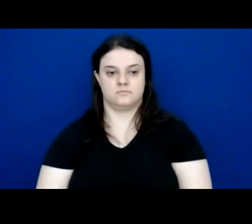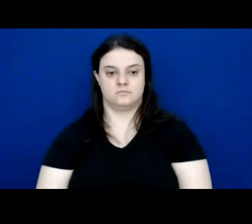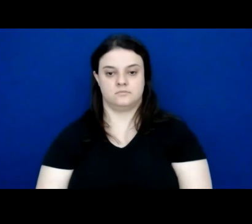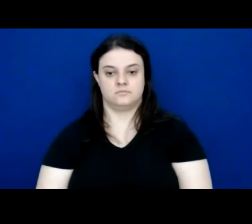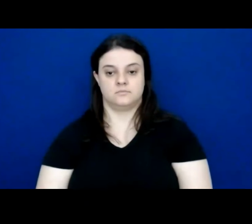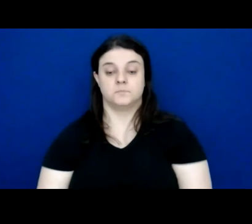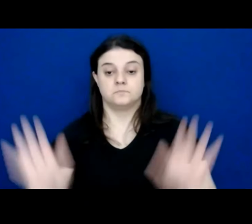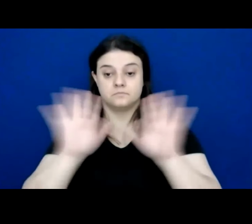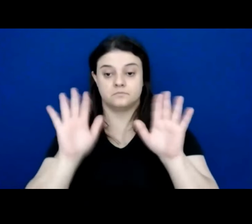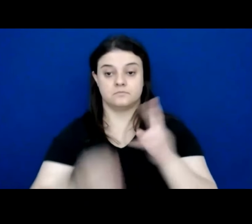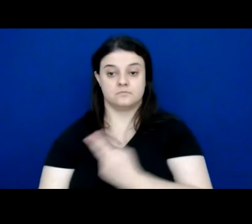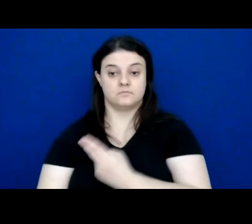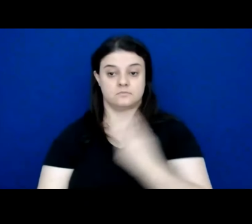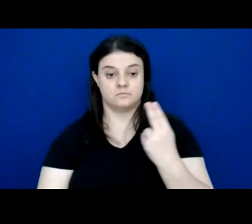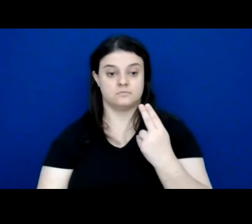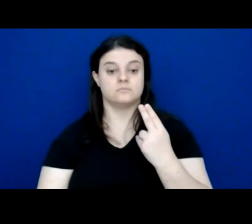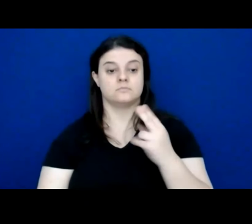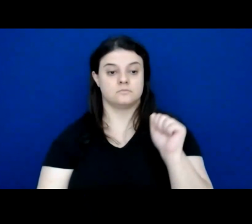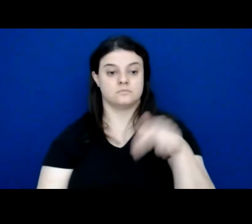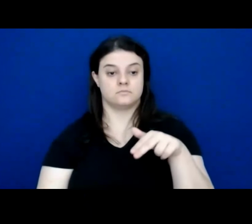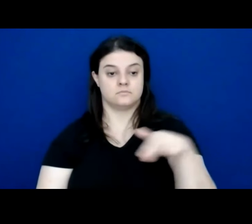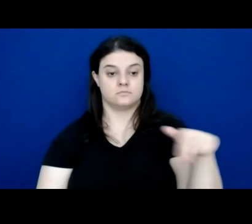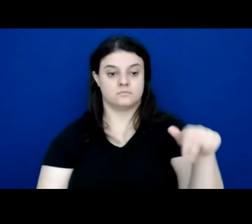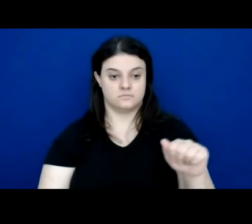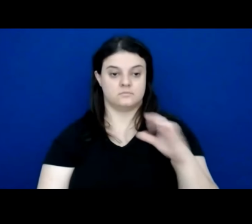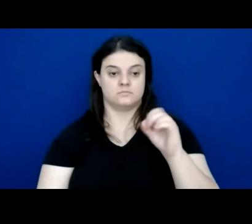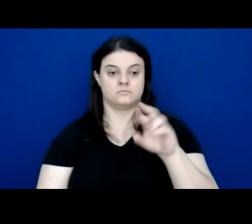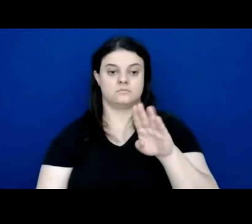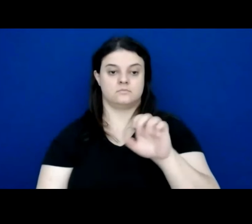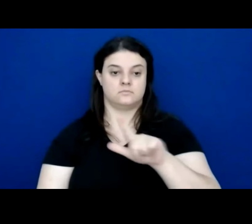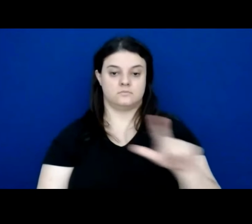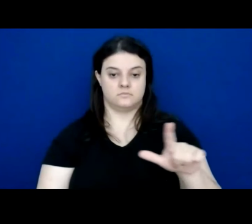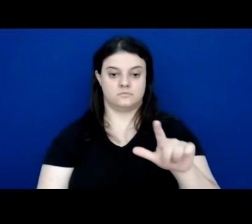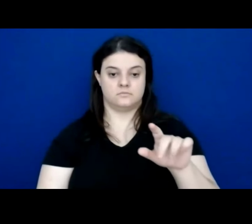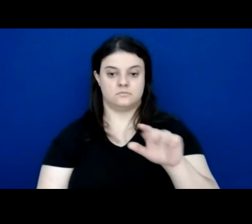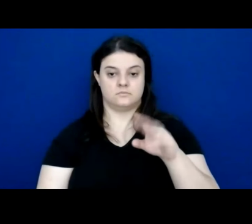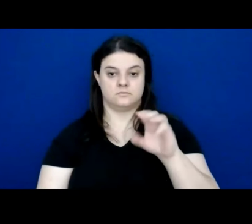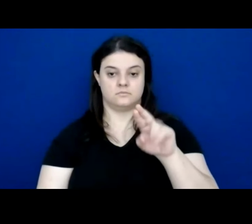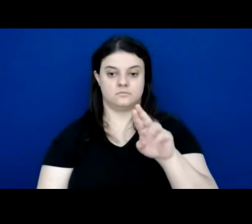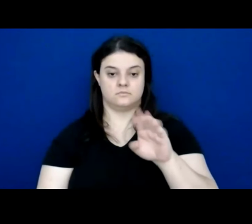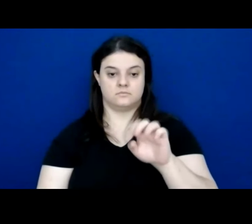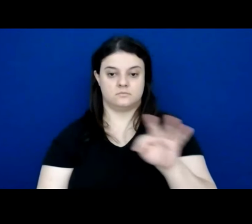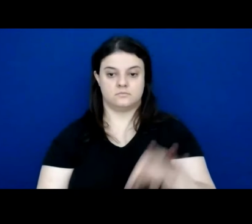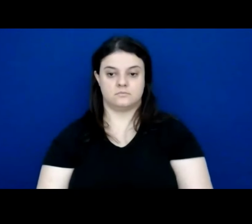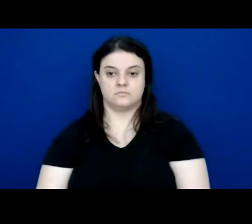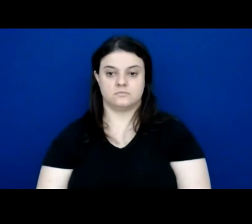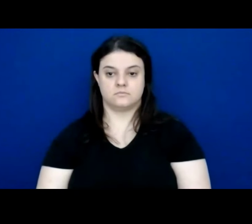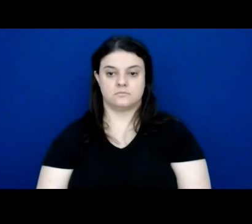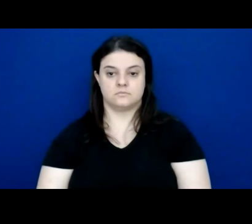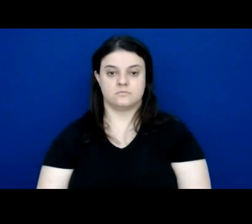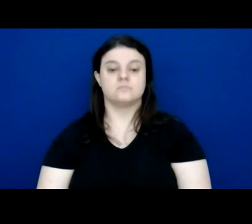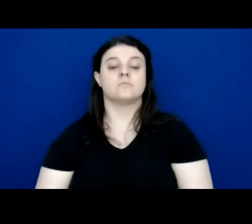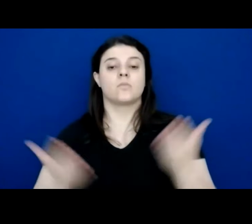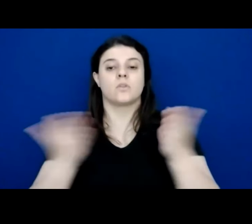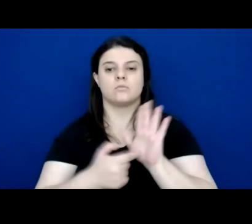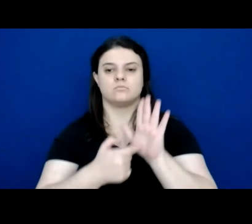Hello, my name is Anna Corbett and I'm the Senior Multisensory Impairment Practice Advisor working at Sense. My